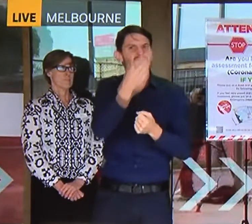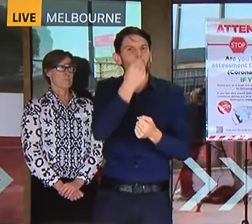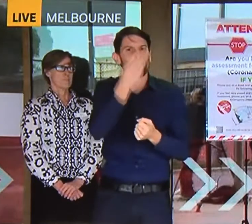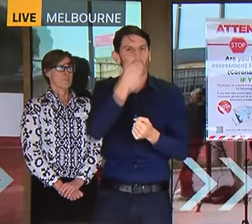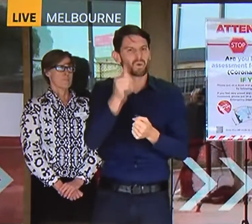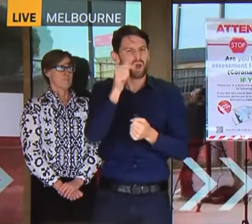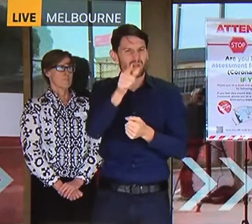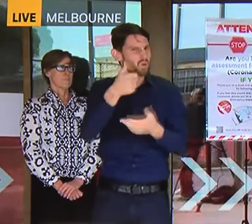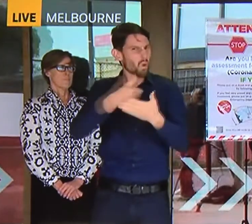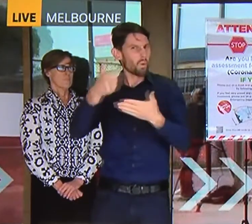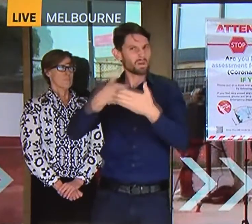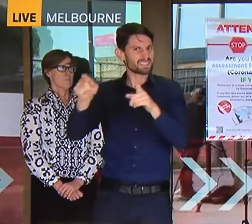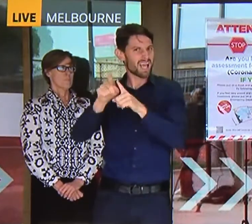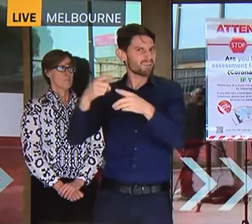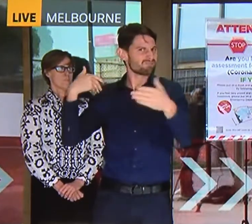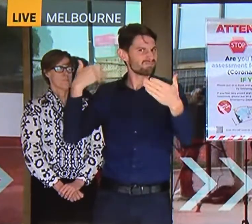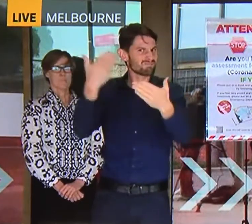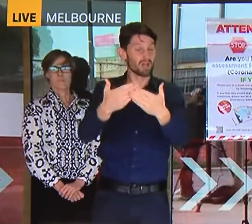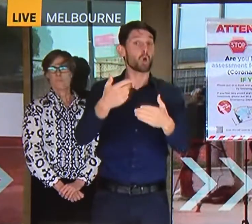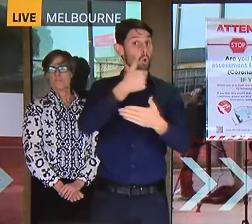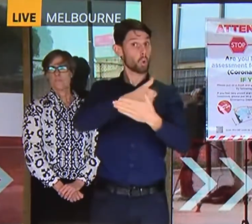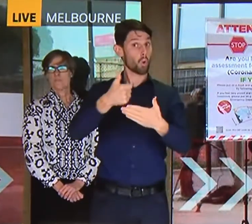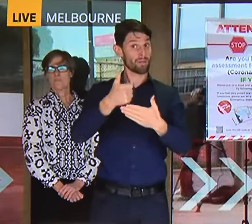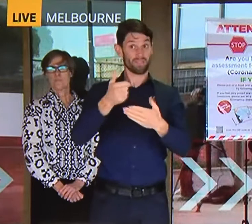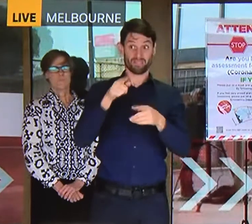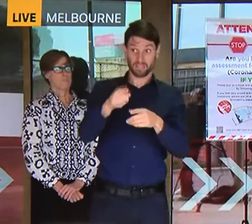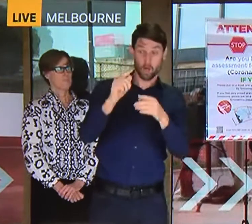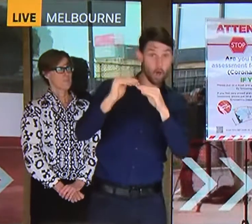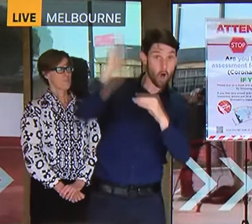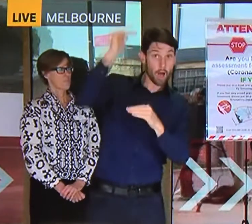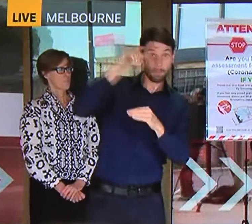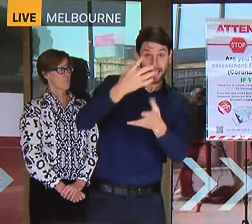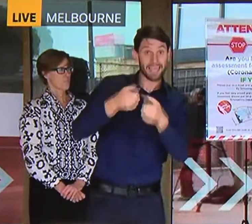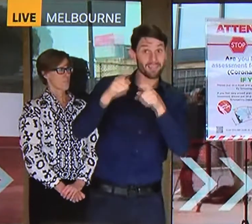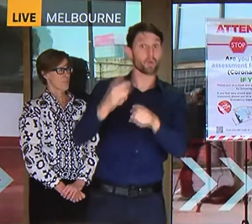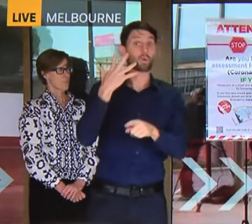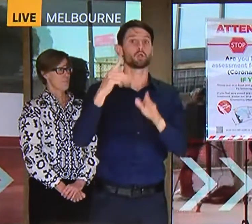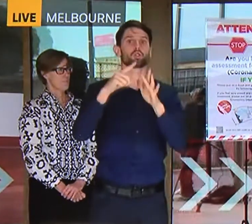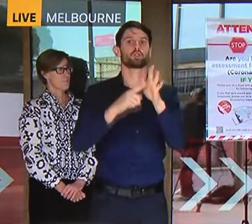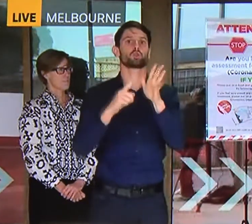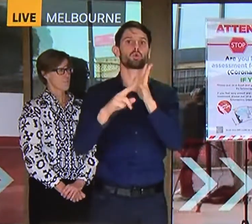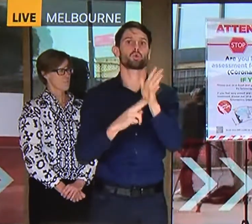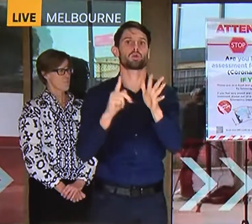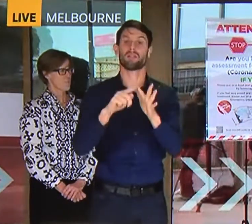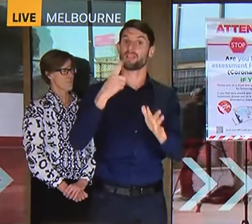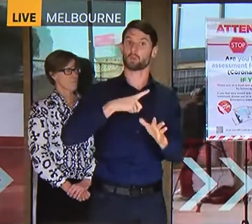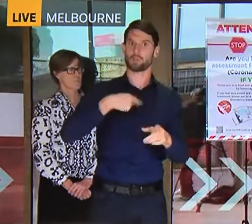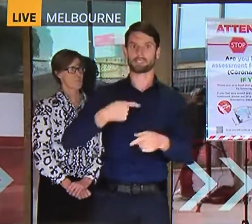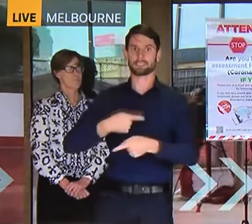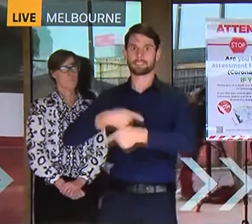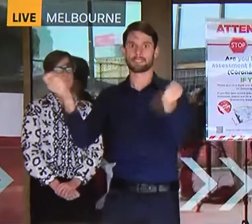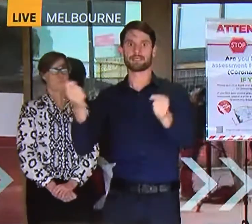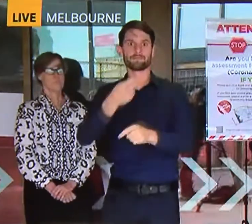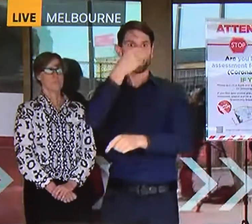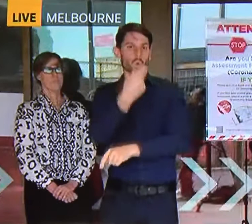June, and so that's why we're rolling out the flu vaccination. We want people to pace it. Let's focus on our elderly first